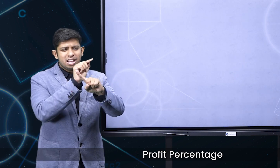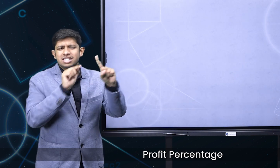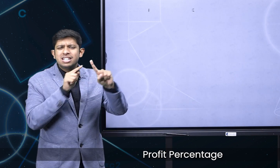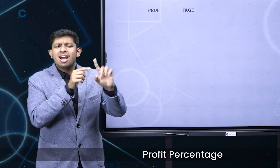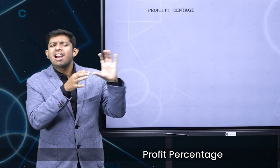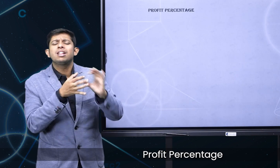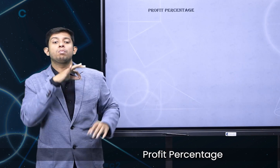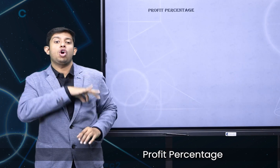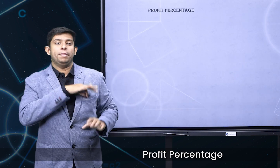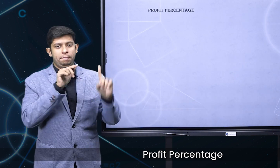Profit percentage.